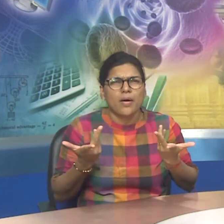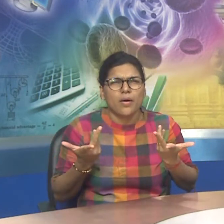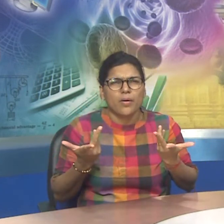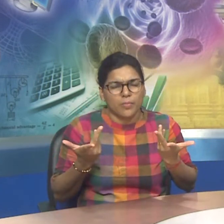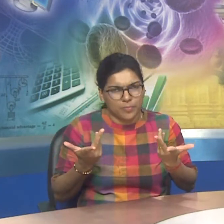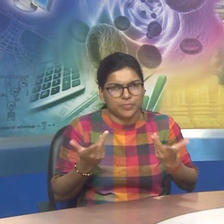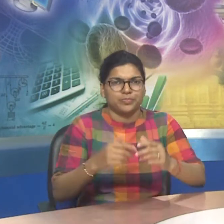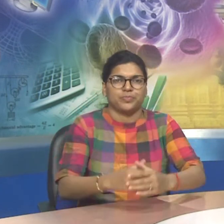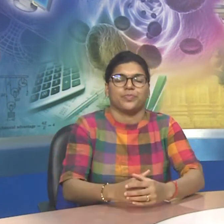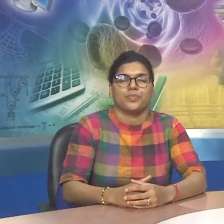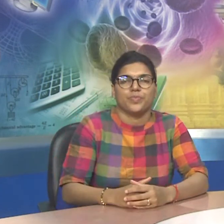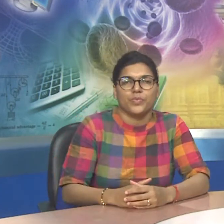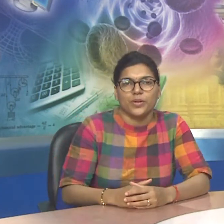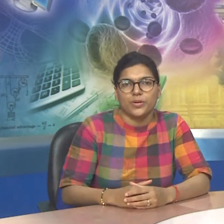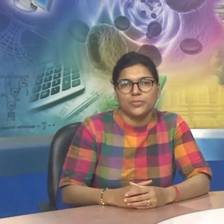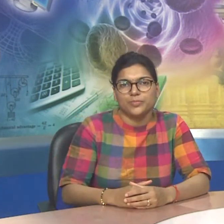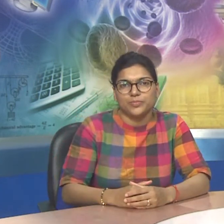What do you think? What is the reason?